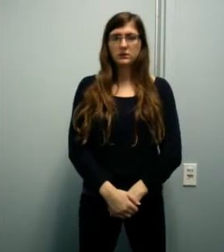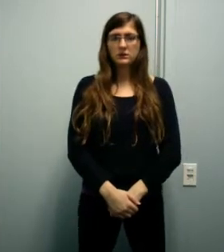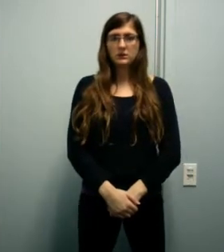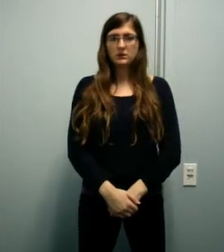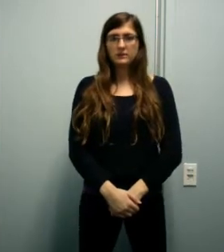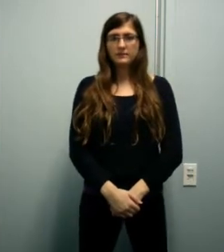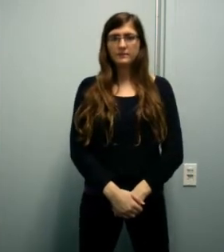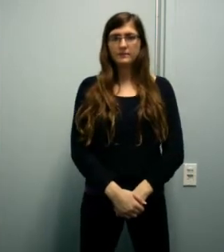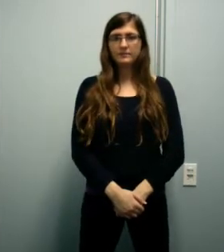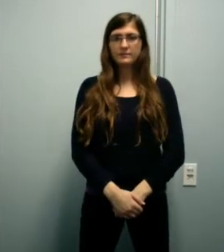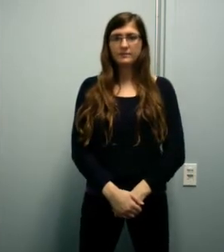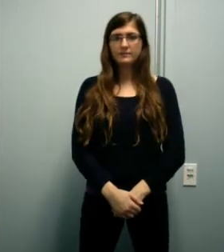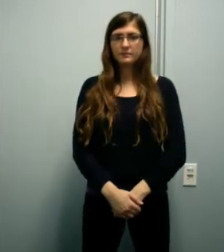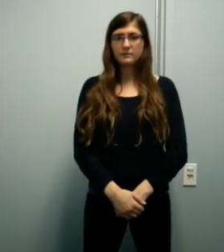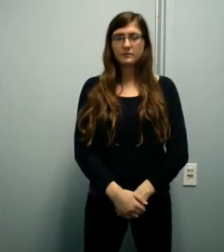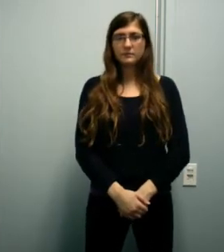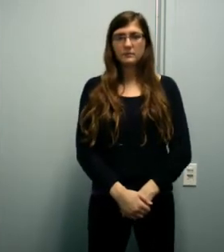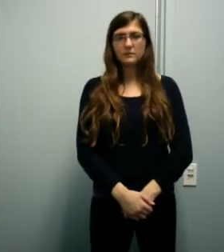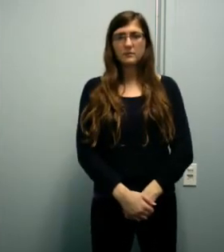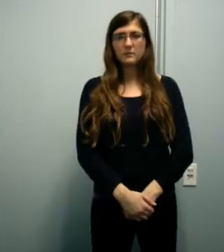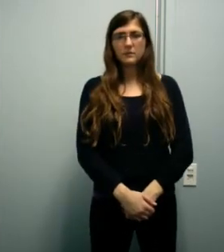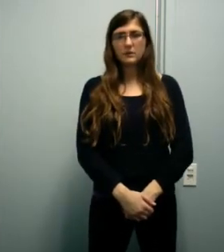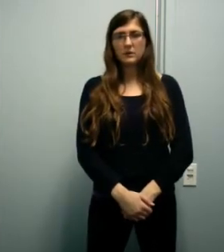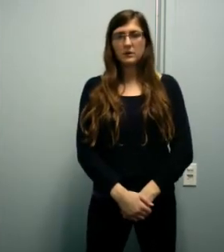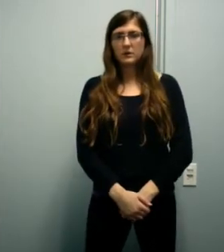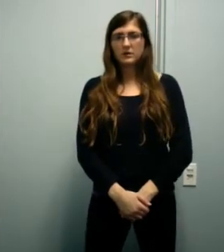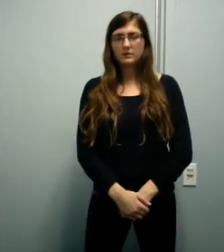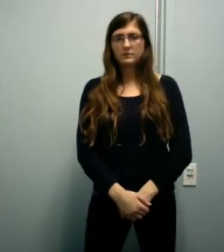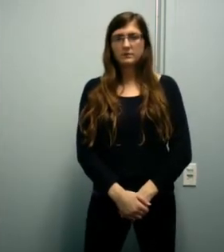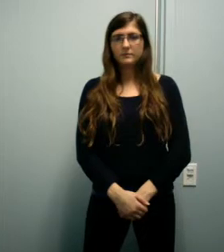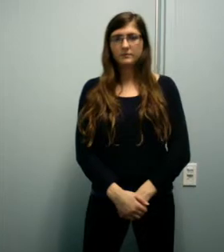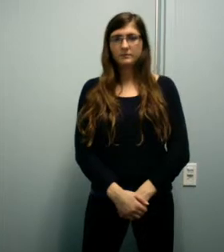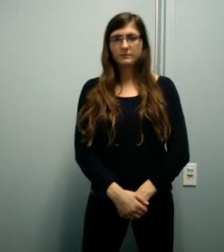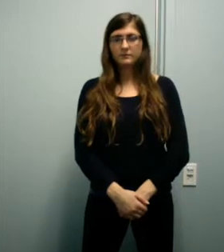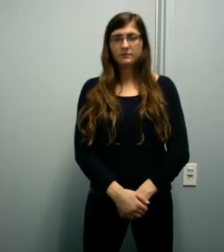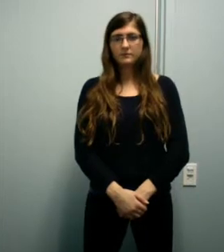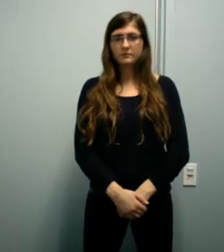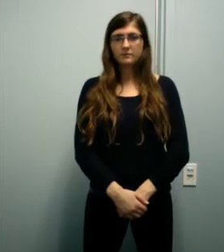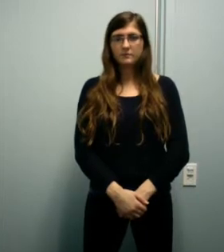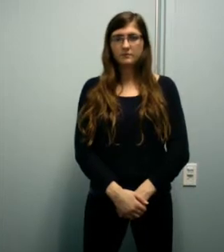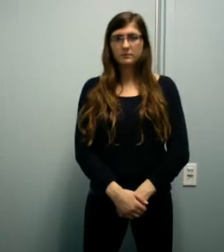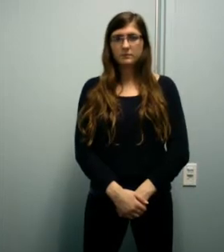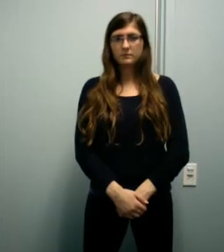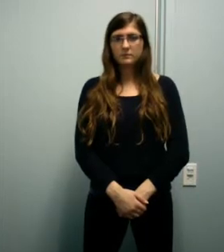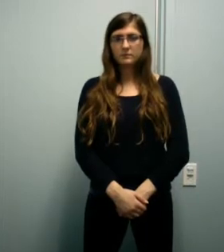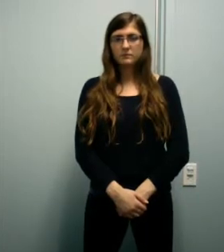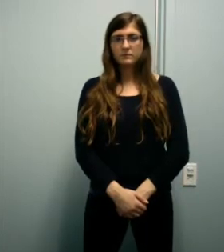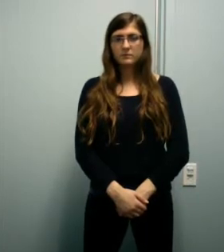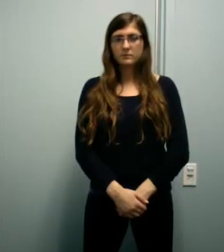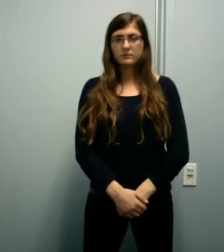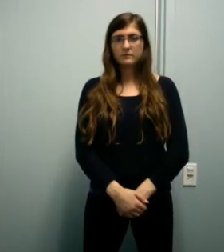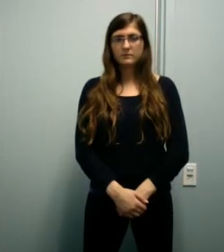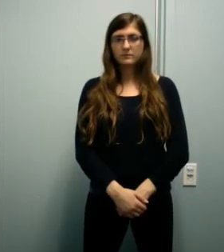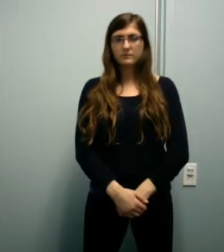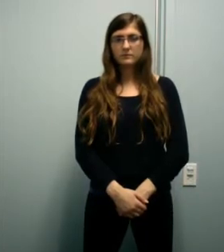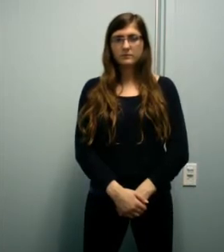Berlitz uses a secret method basically in its success. That method is time traveled, time trained, and it regards the same